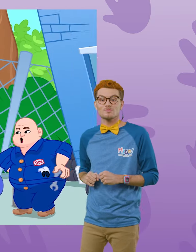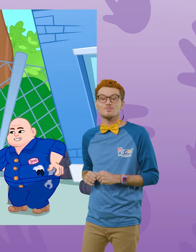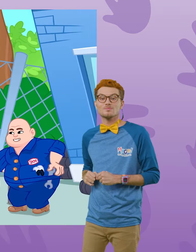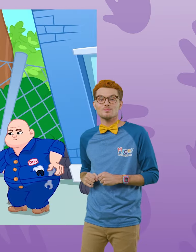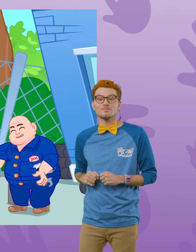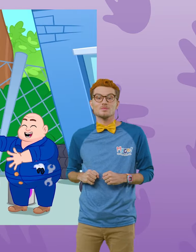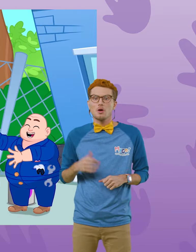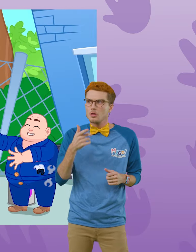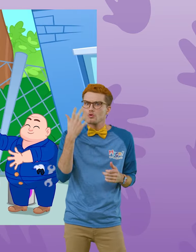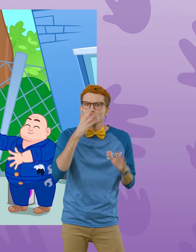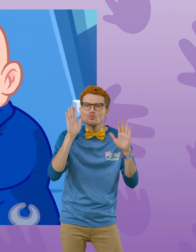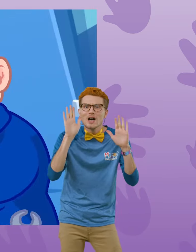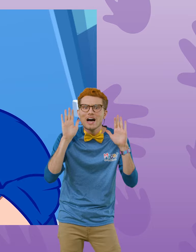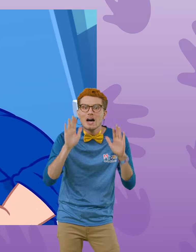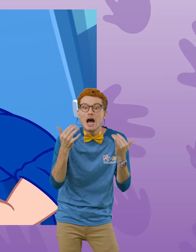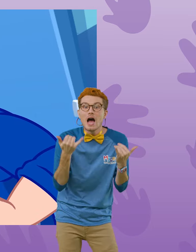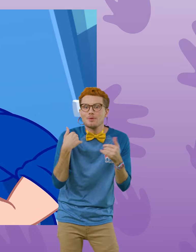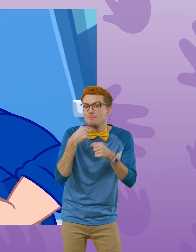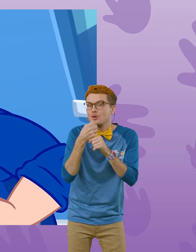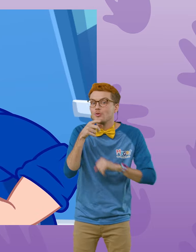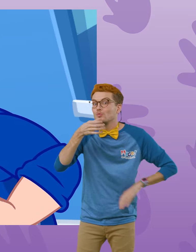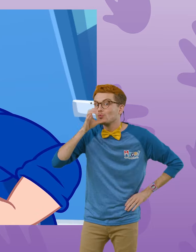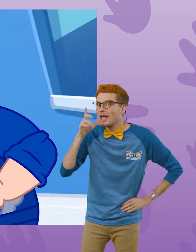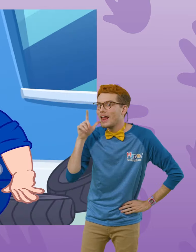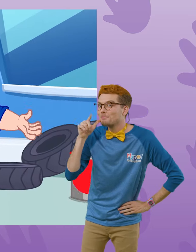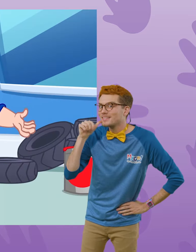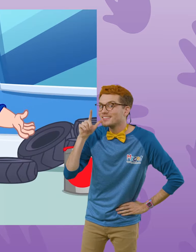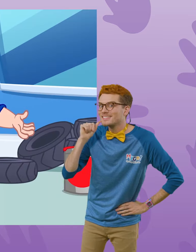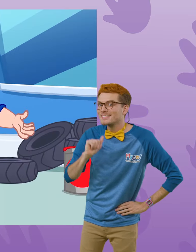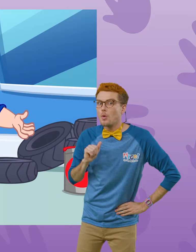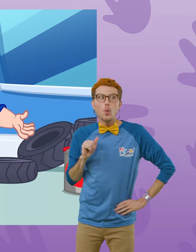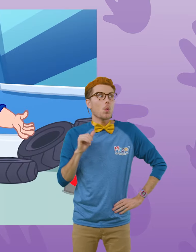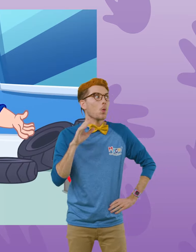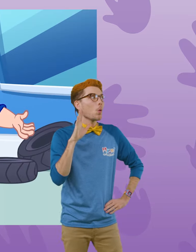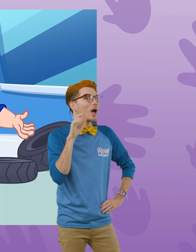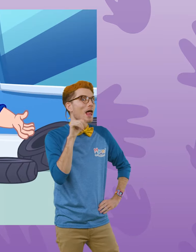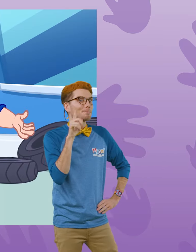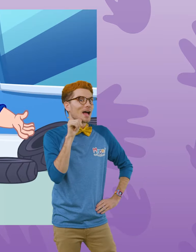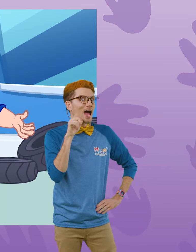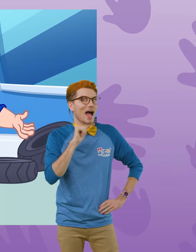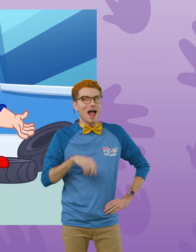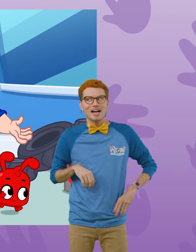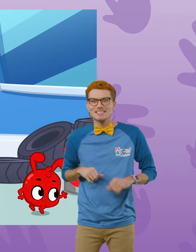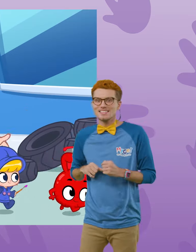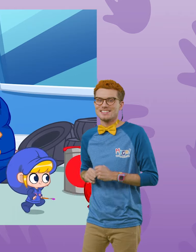That looks great. Now, I've made you some lemonade.